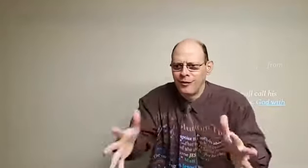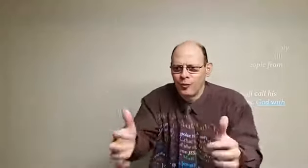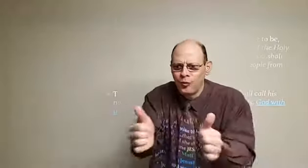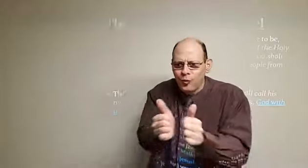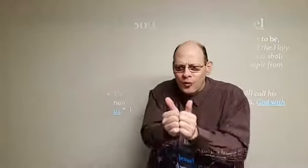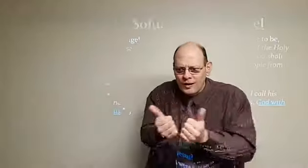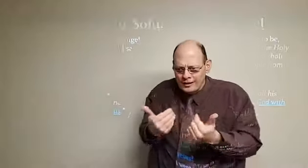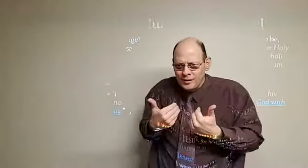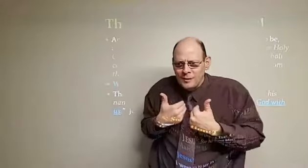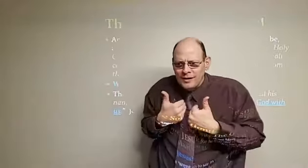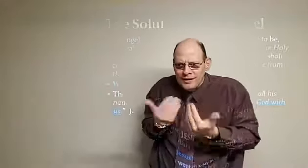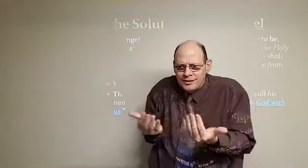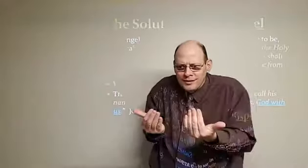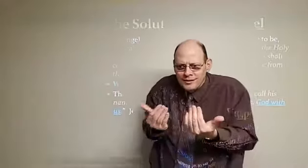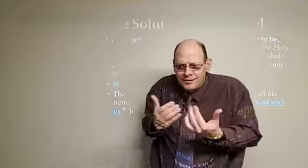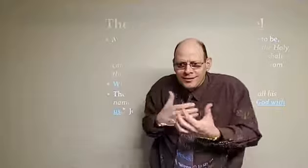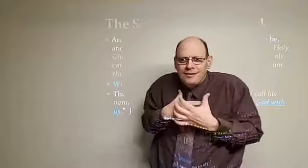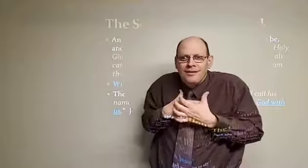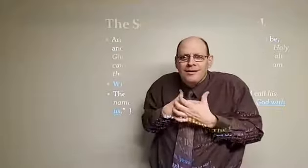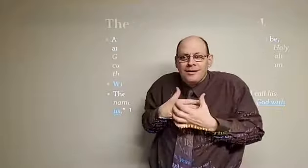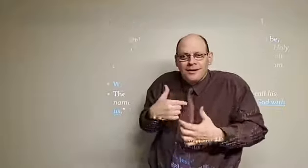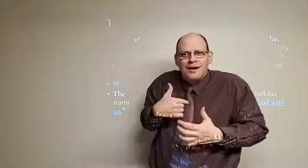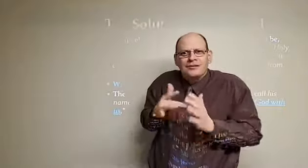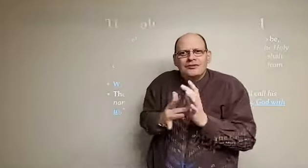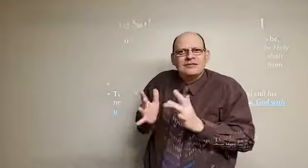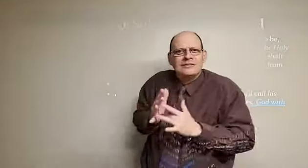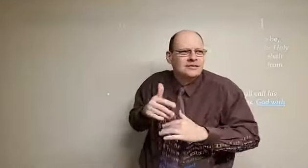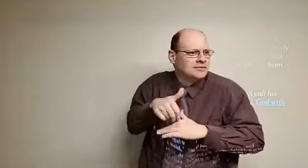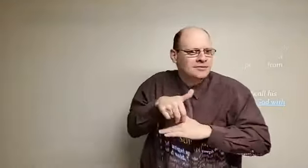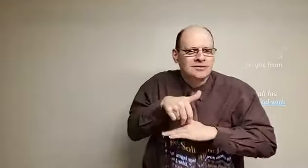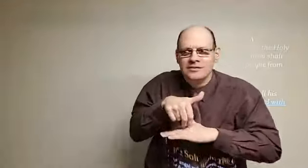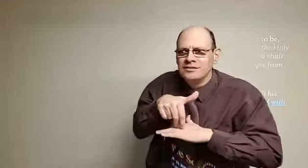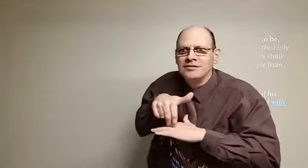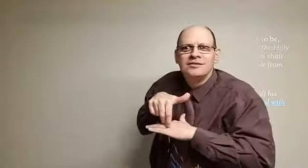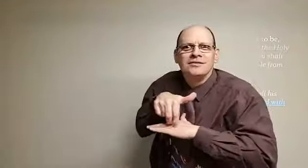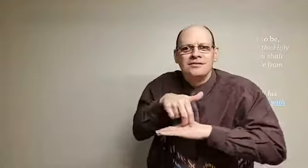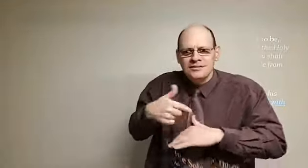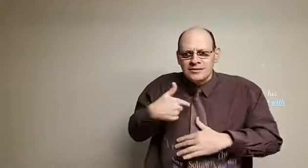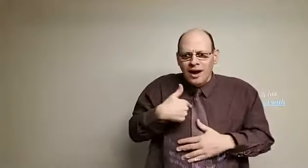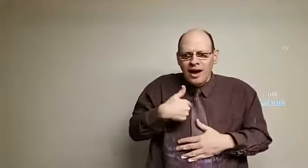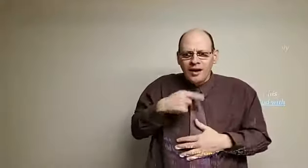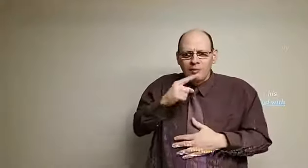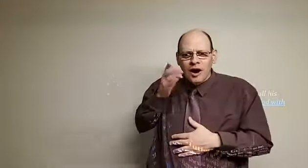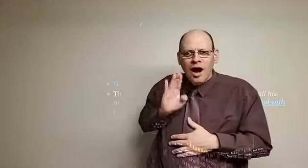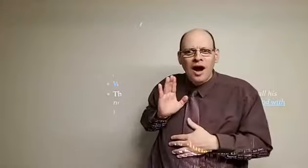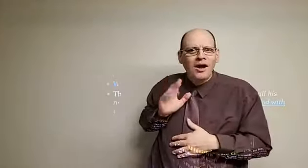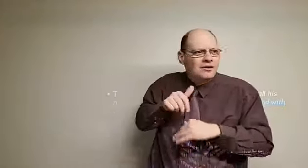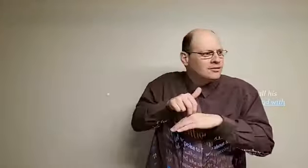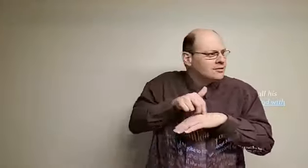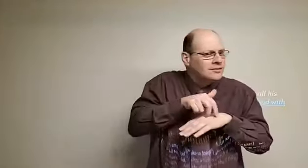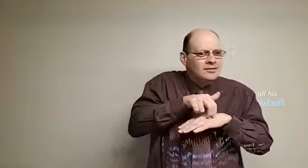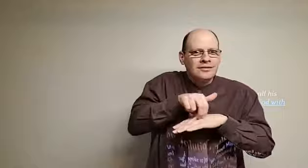so God came to earth and he wants his people to be with him so Jesus walked the earth